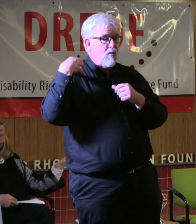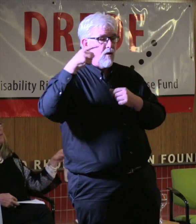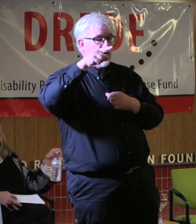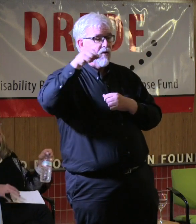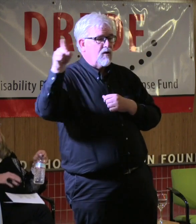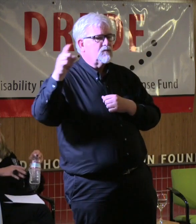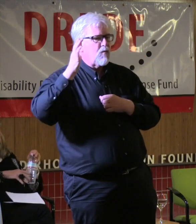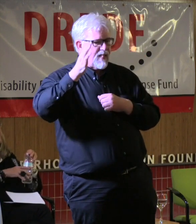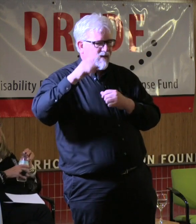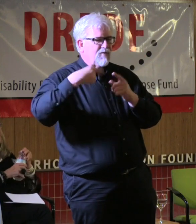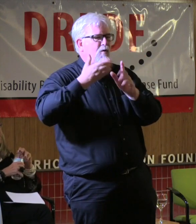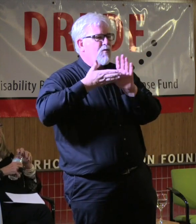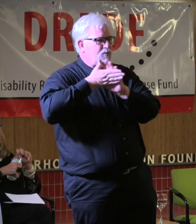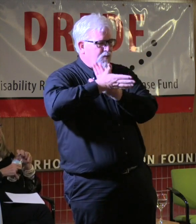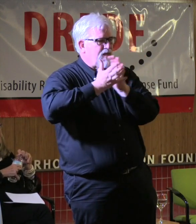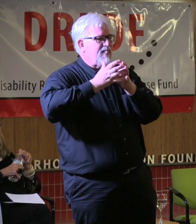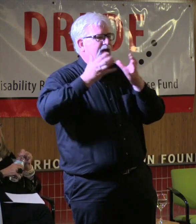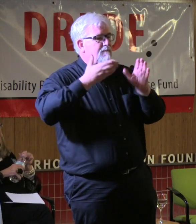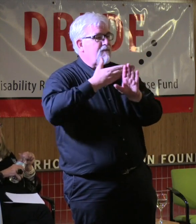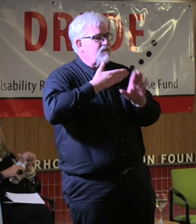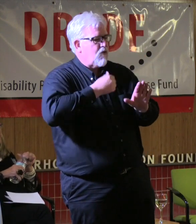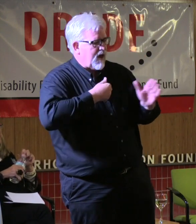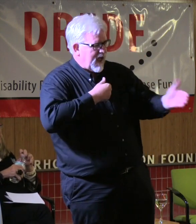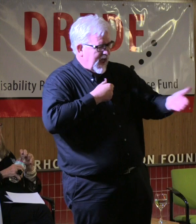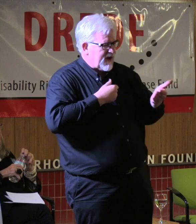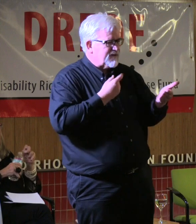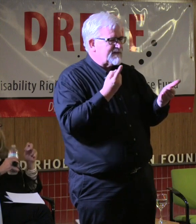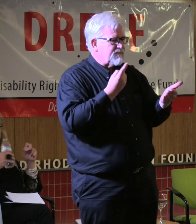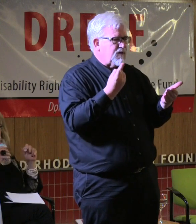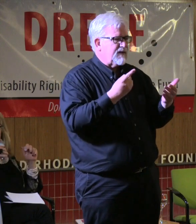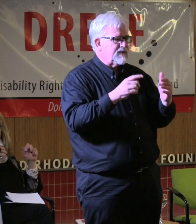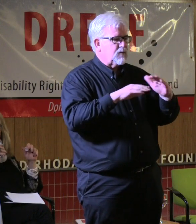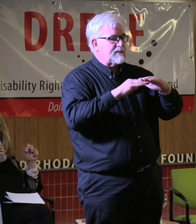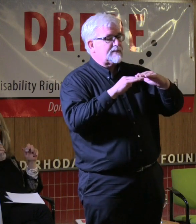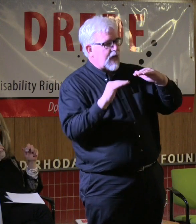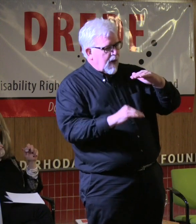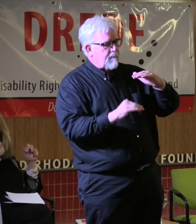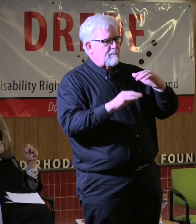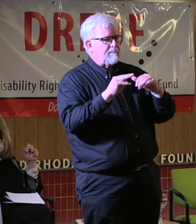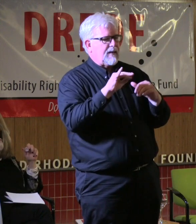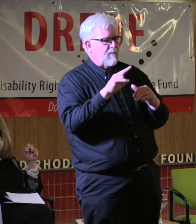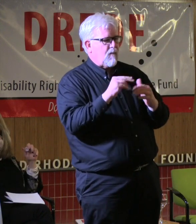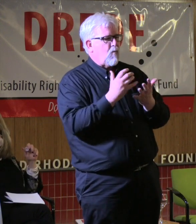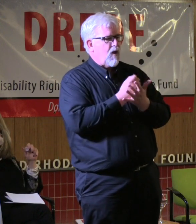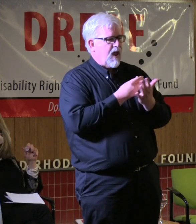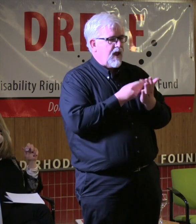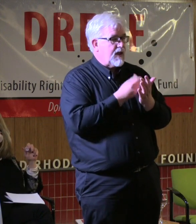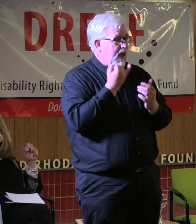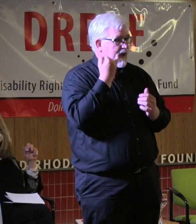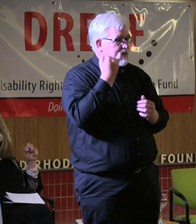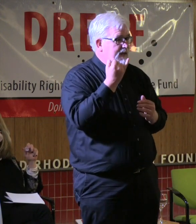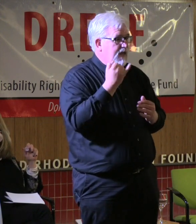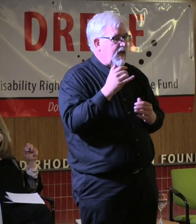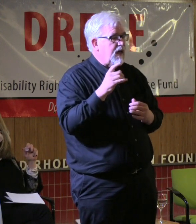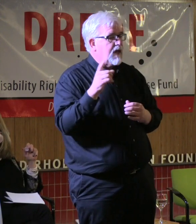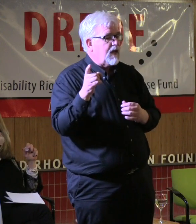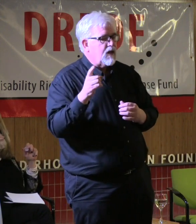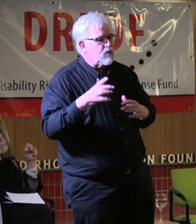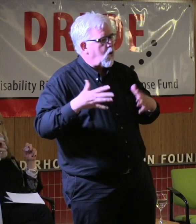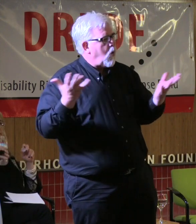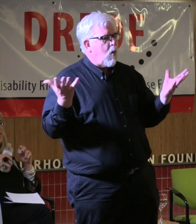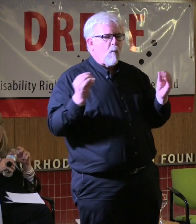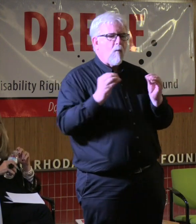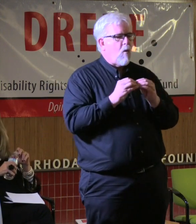through before they can hire somebody at sub-minimum wage. So the idea is the default position is